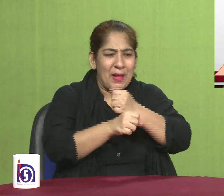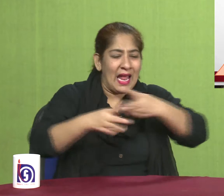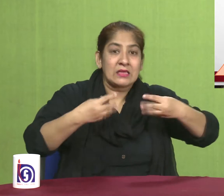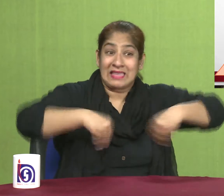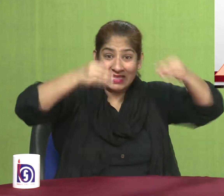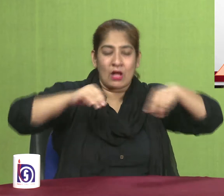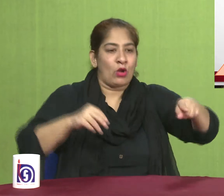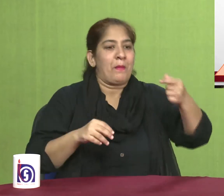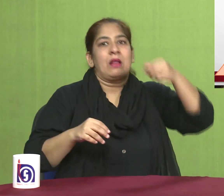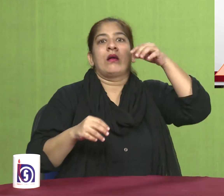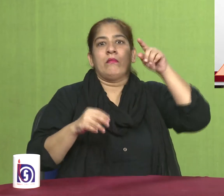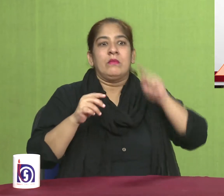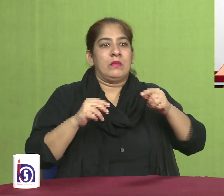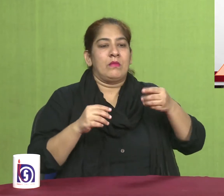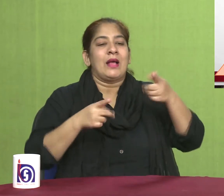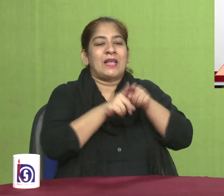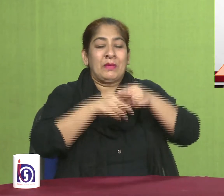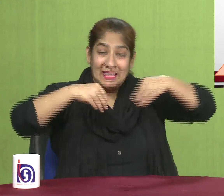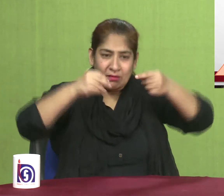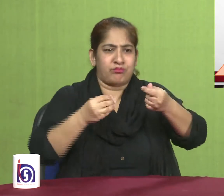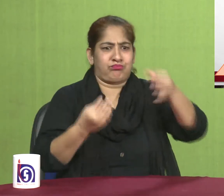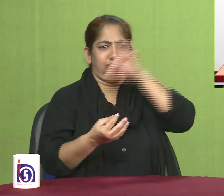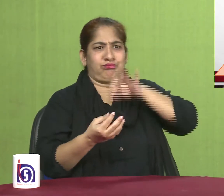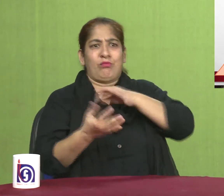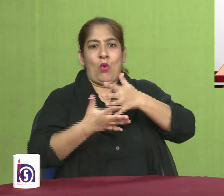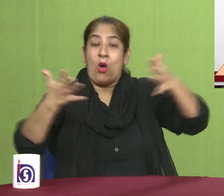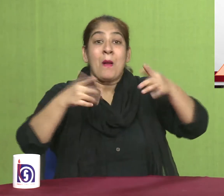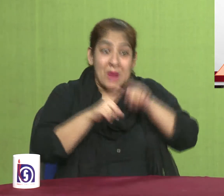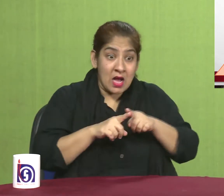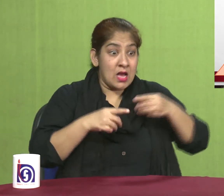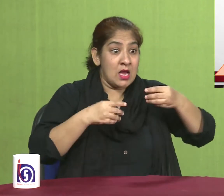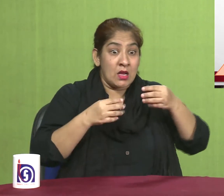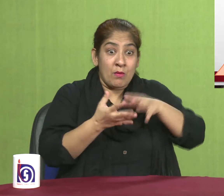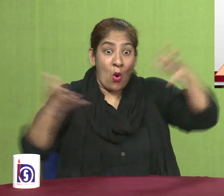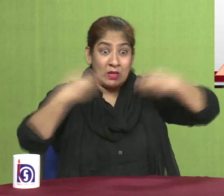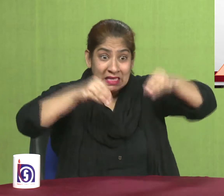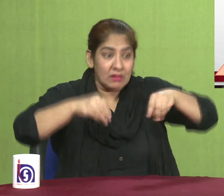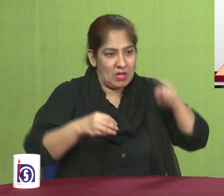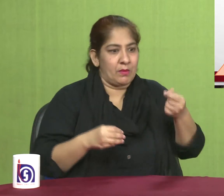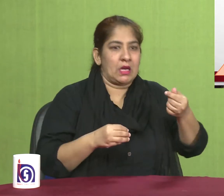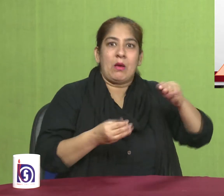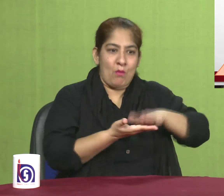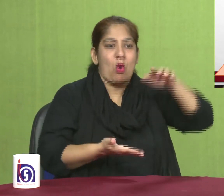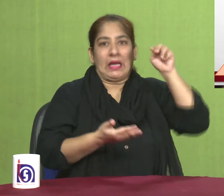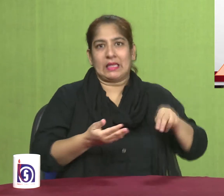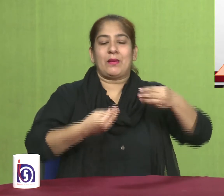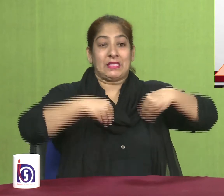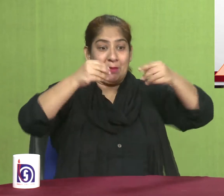The third point is for promotion of sales, the business finance is important. So money